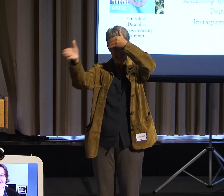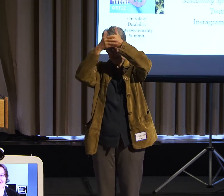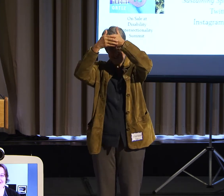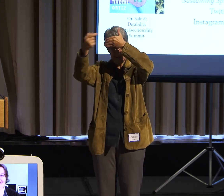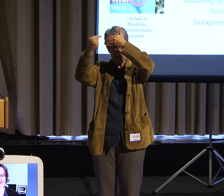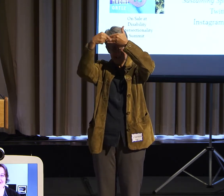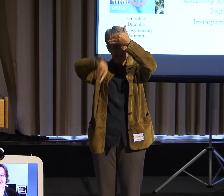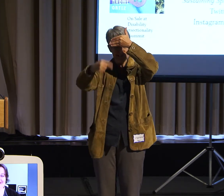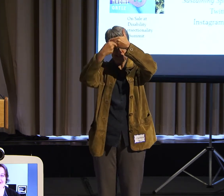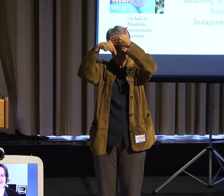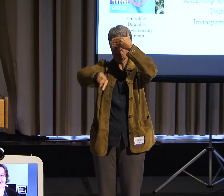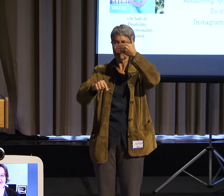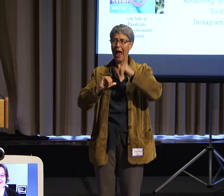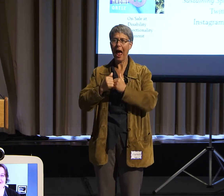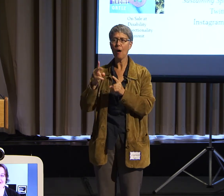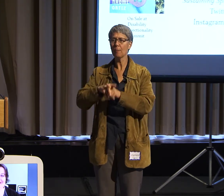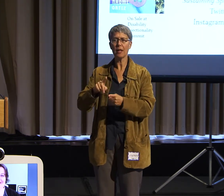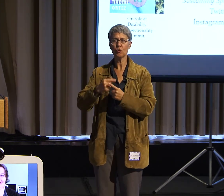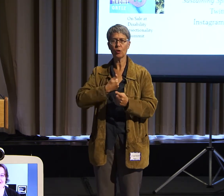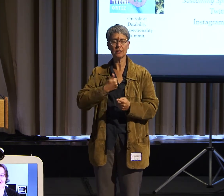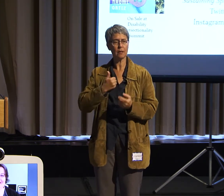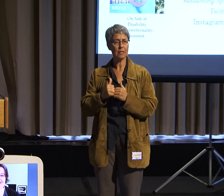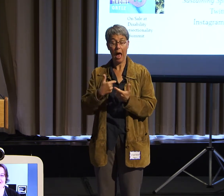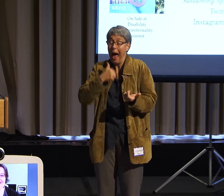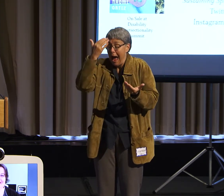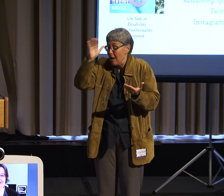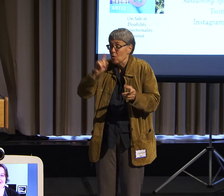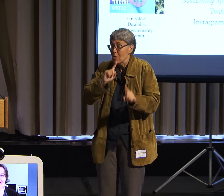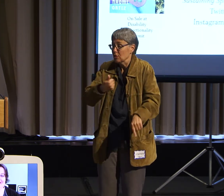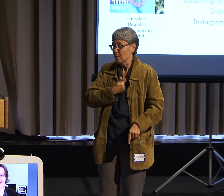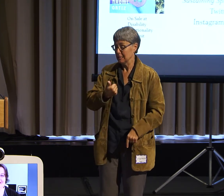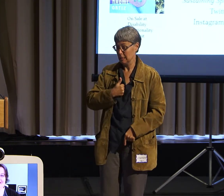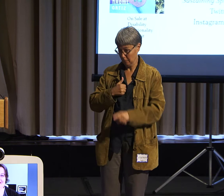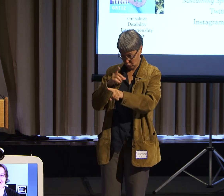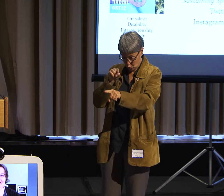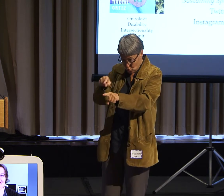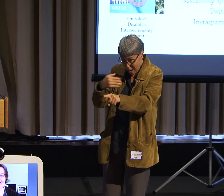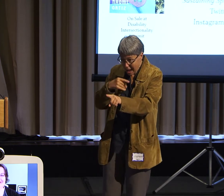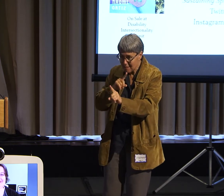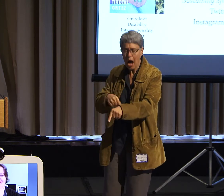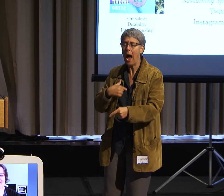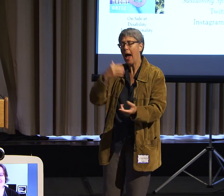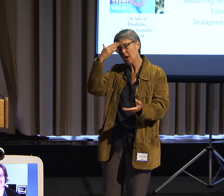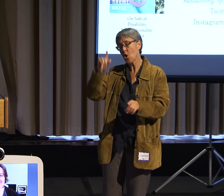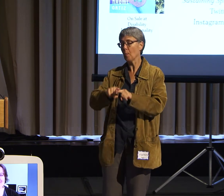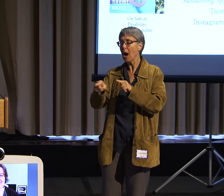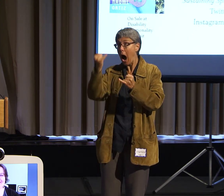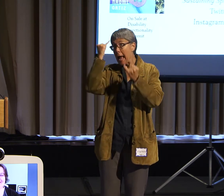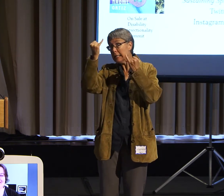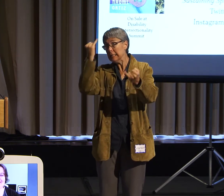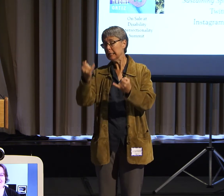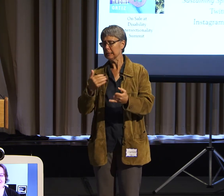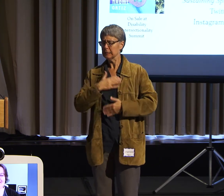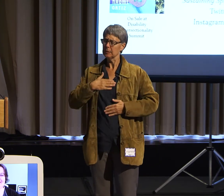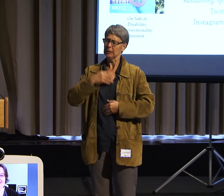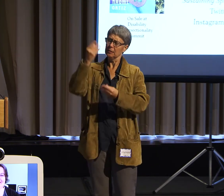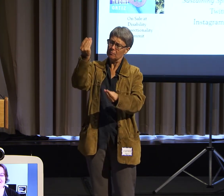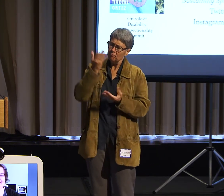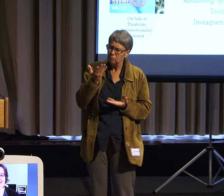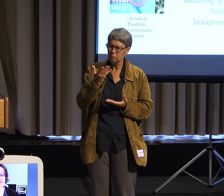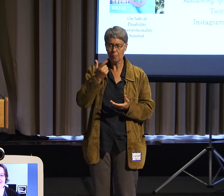otherwise. So like we claim simultaneously we're all supposed to be having self-care and doing it, and it's really important and valuable, and it's anti-capitalist, and it's an act